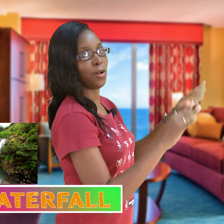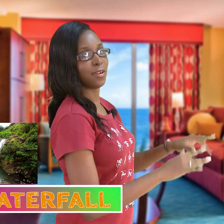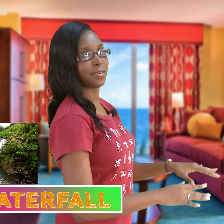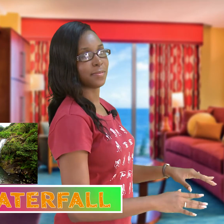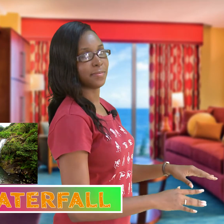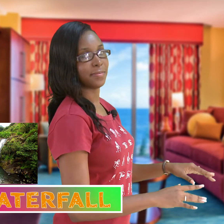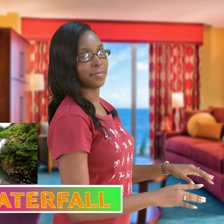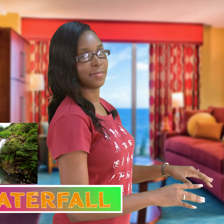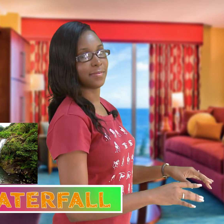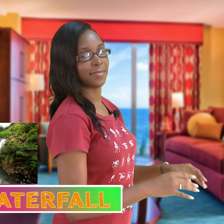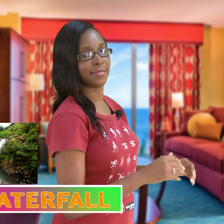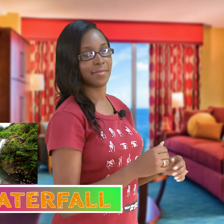Waterfall.